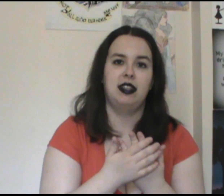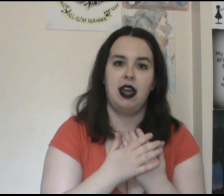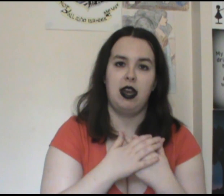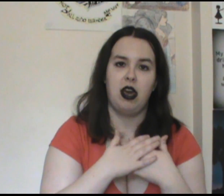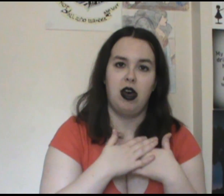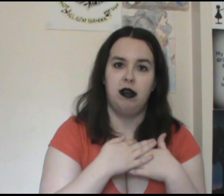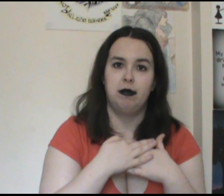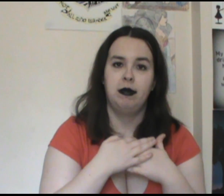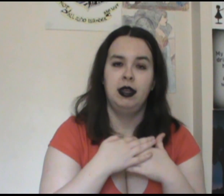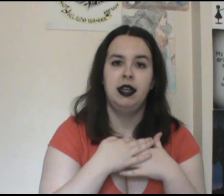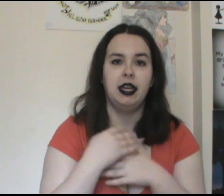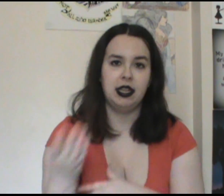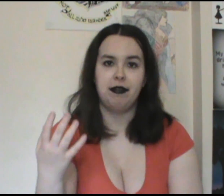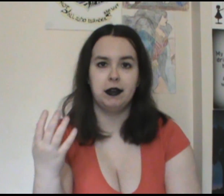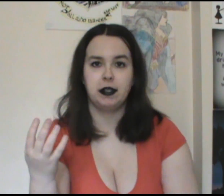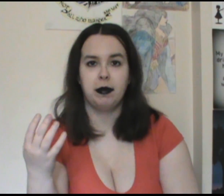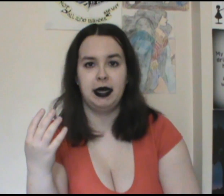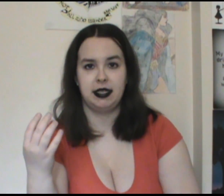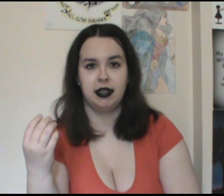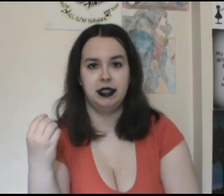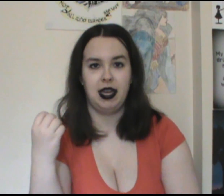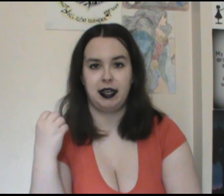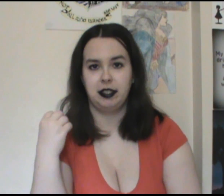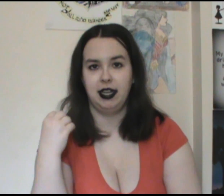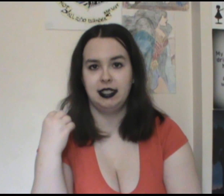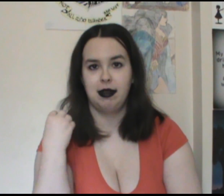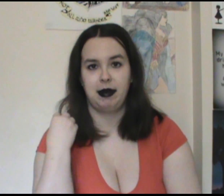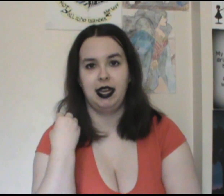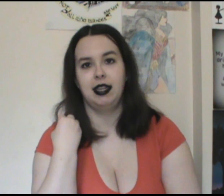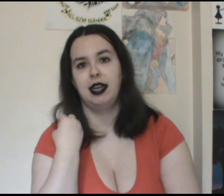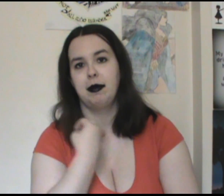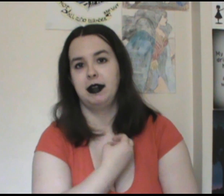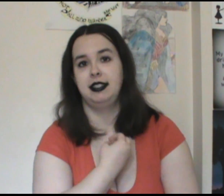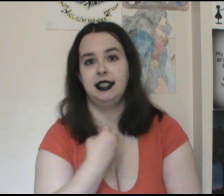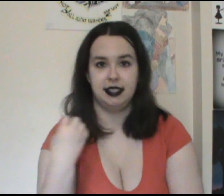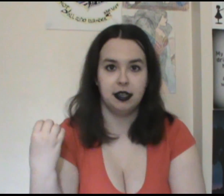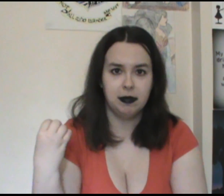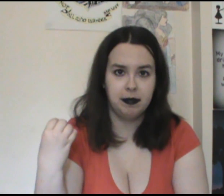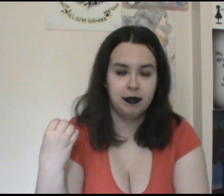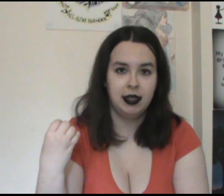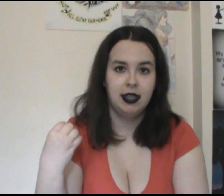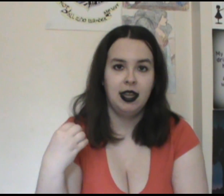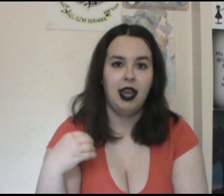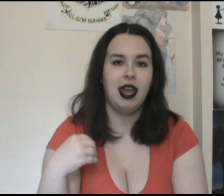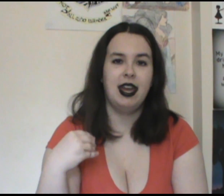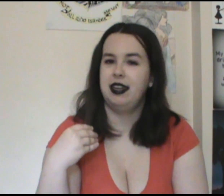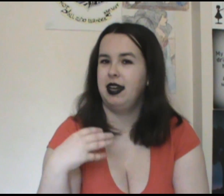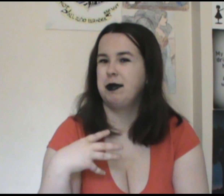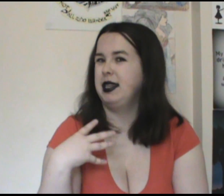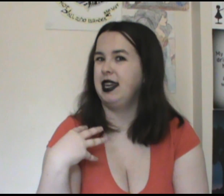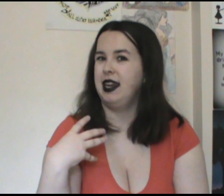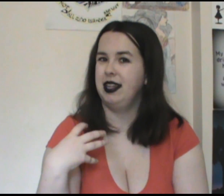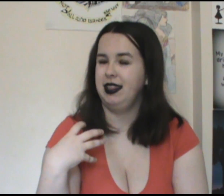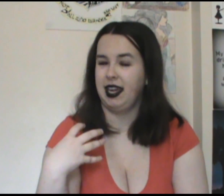that in the future Pestilence actually ends up killing Emra's sister. And I really kind of like